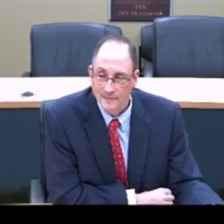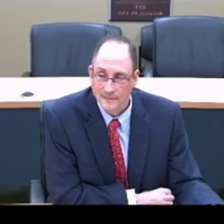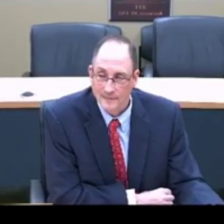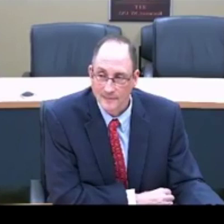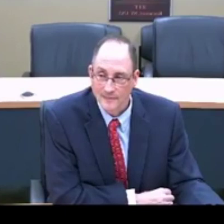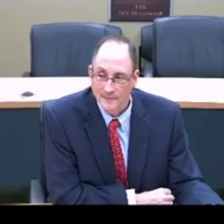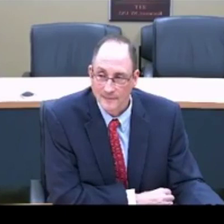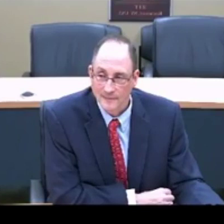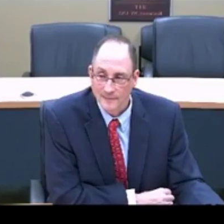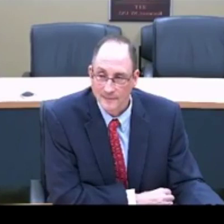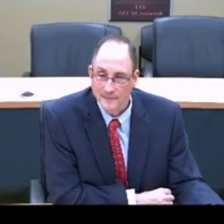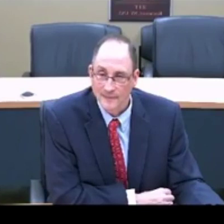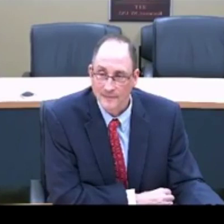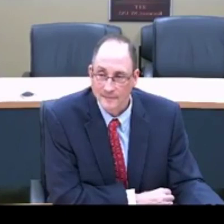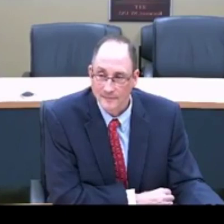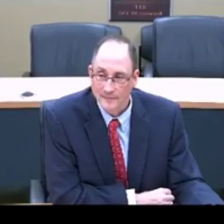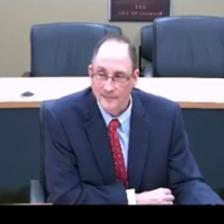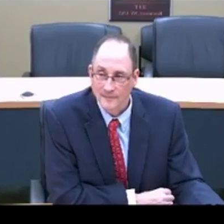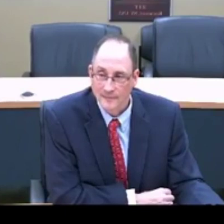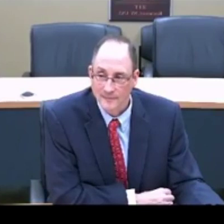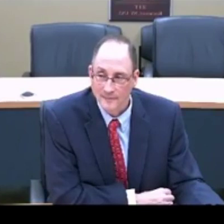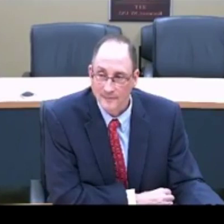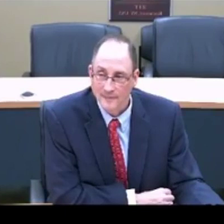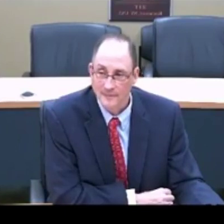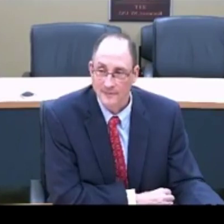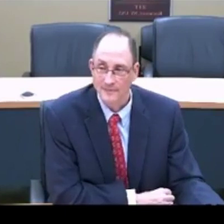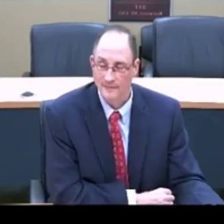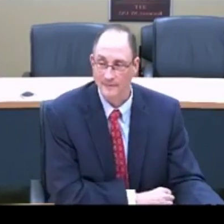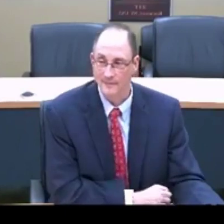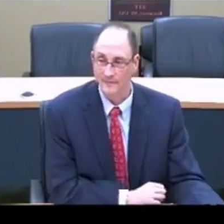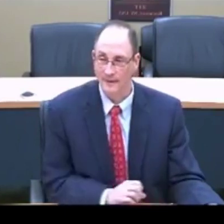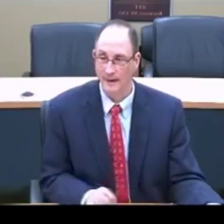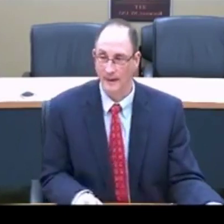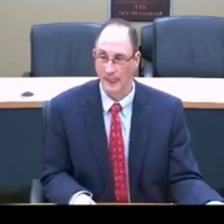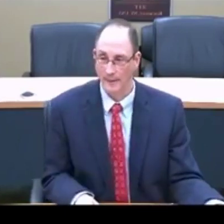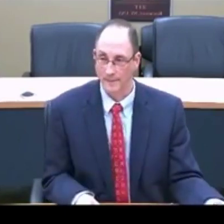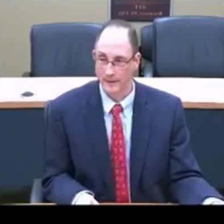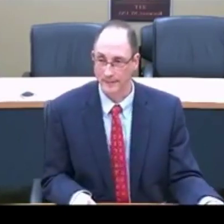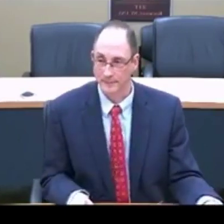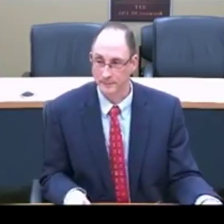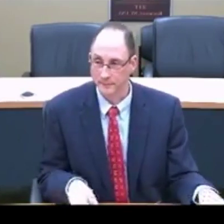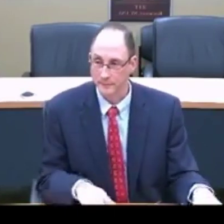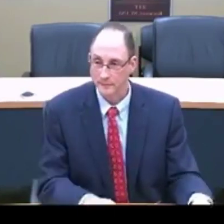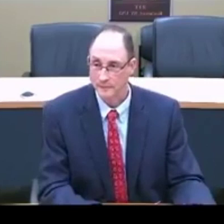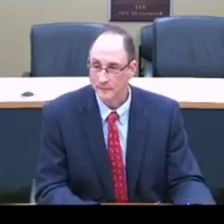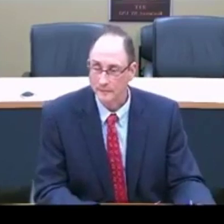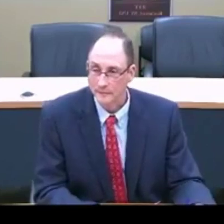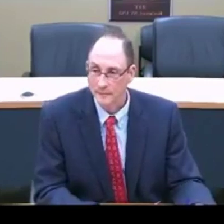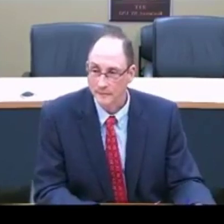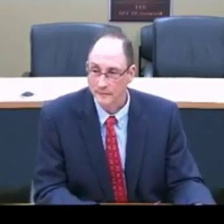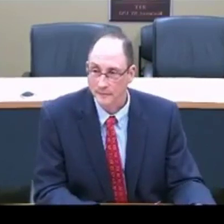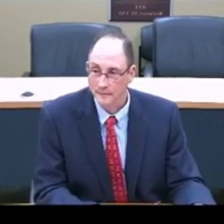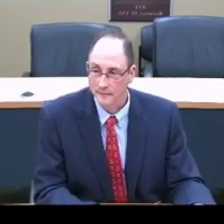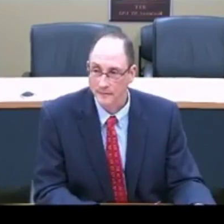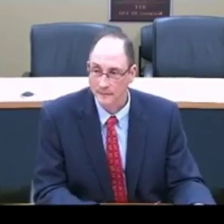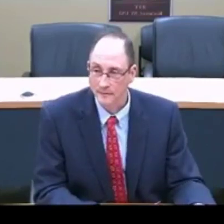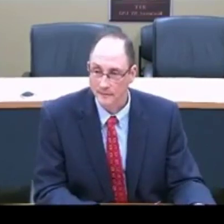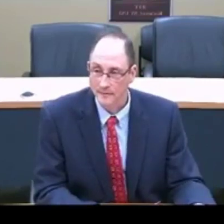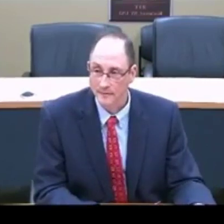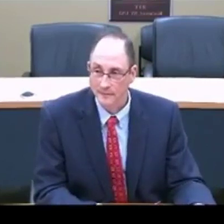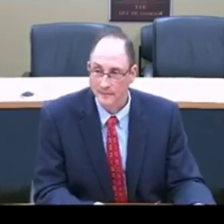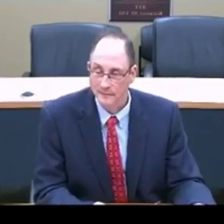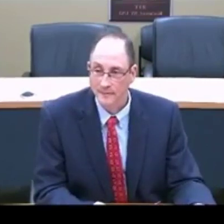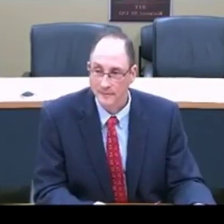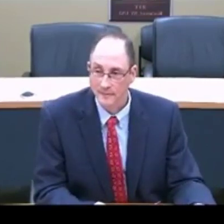and fathers as well, have innate sense about who are the, these, these human beings are, but I would